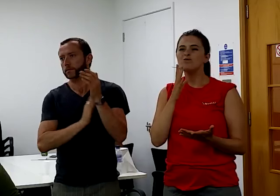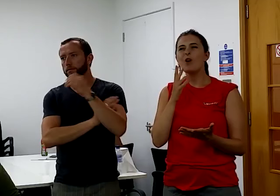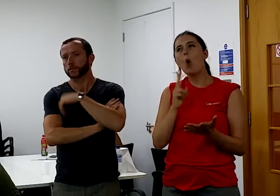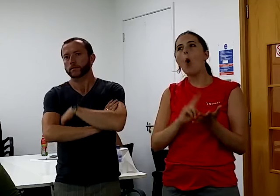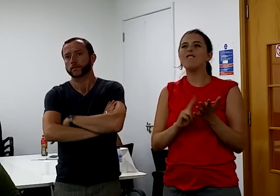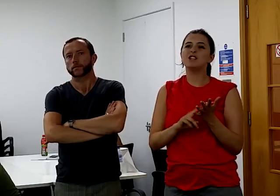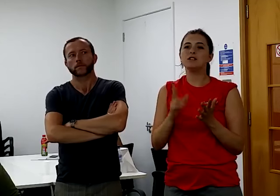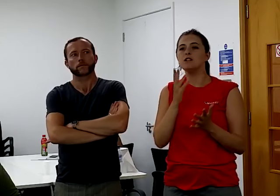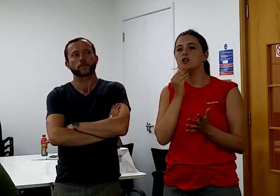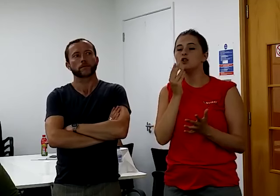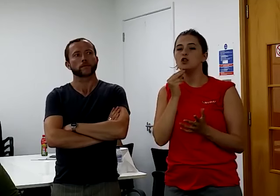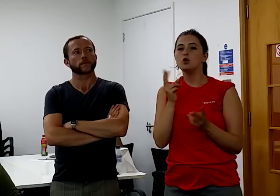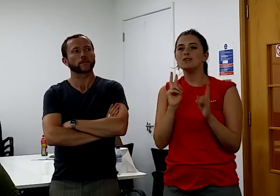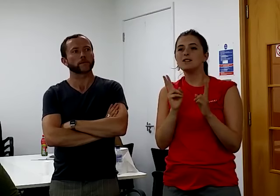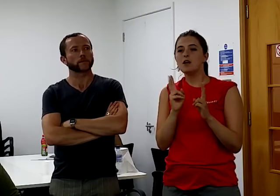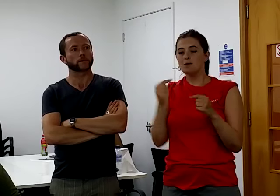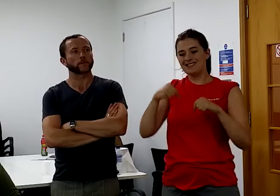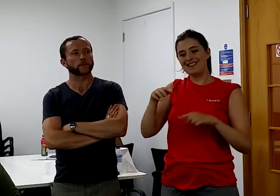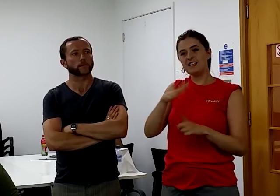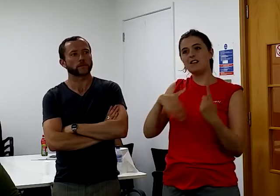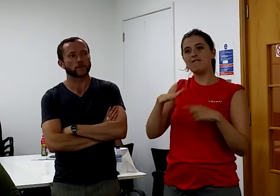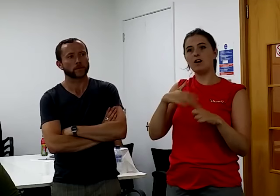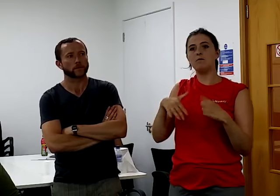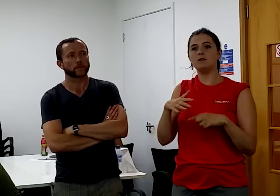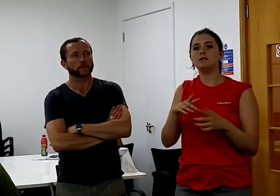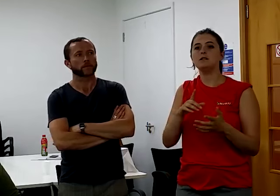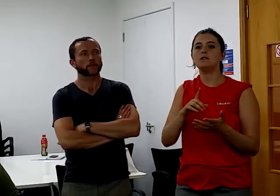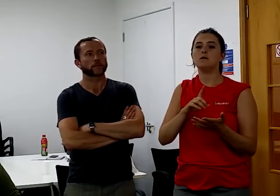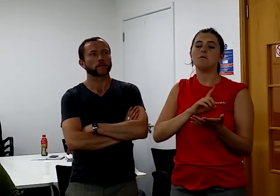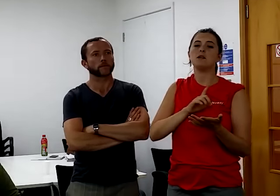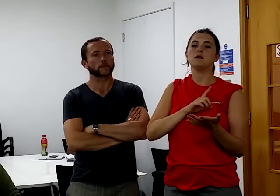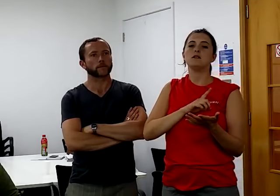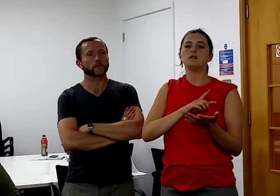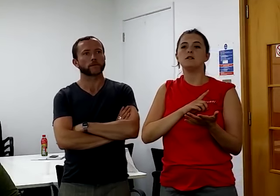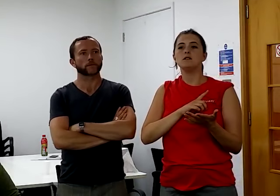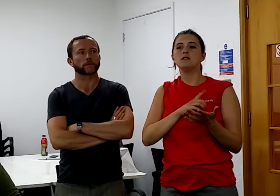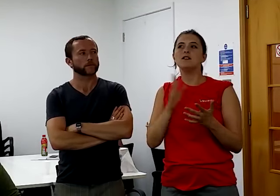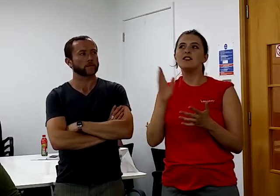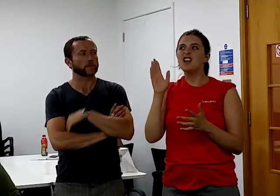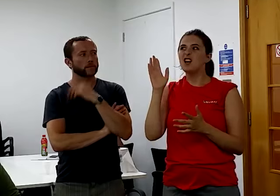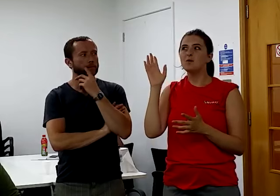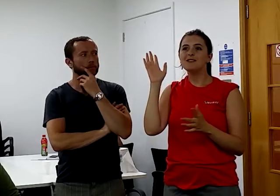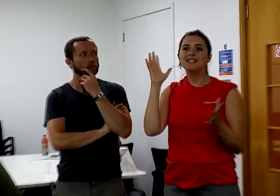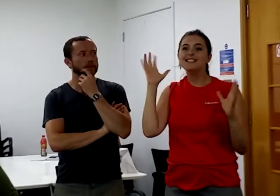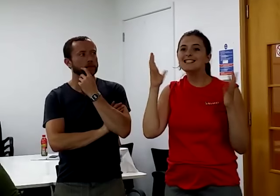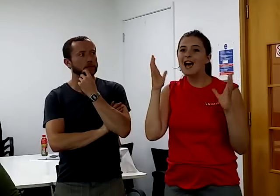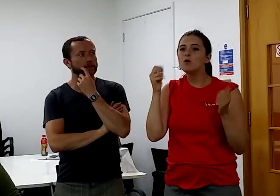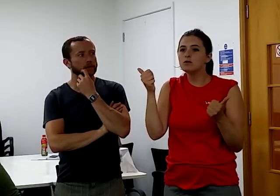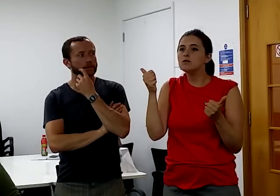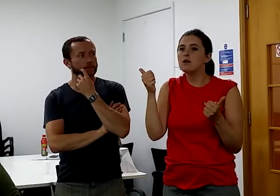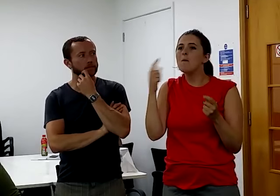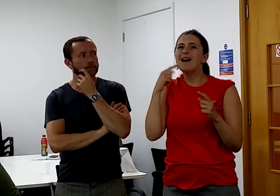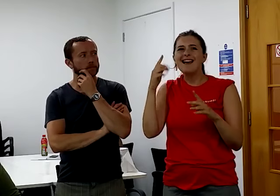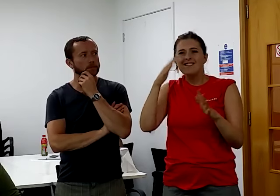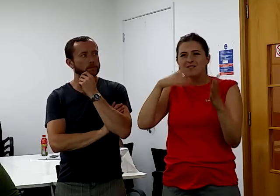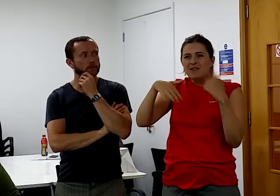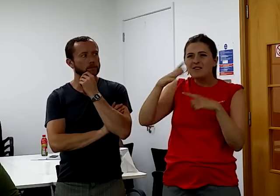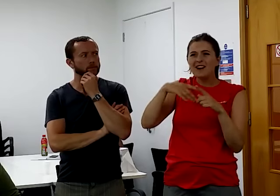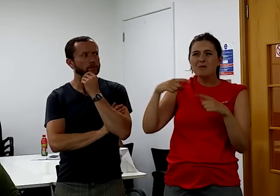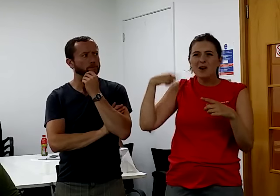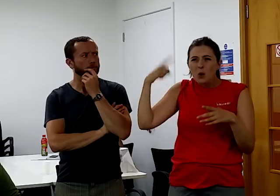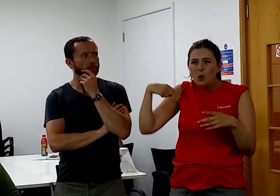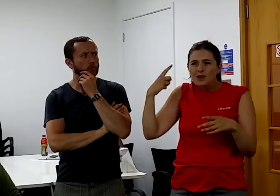interpreters in these sort of environments, which are quite audible, but in more inaudible environments I